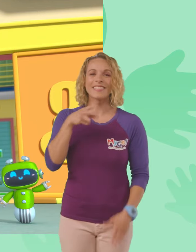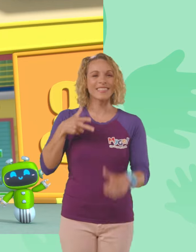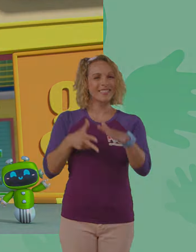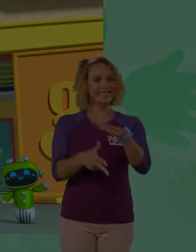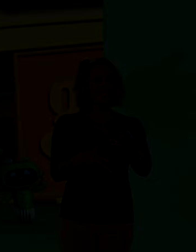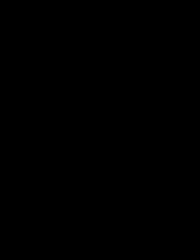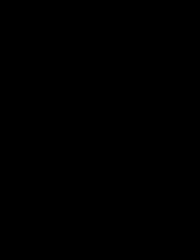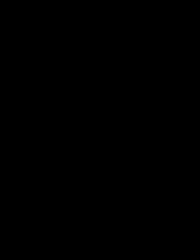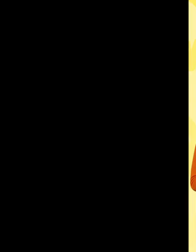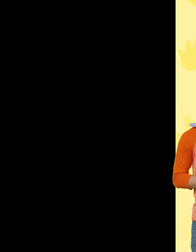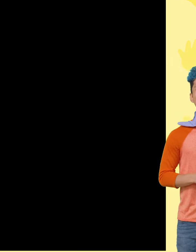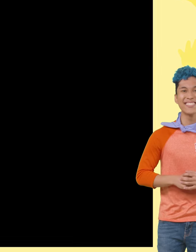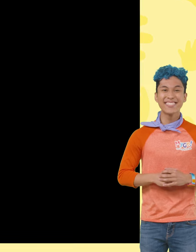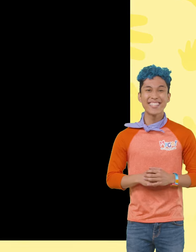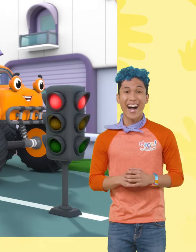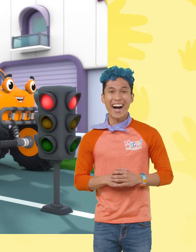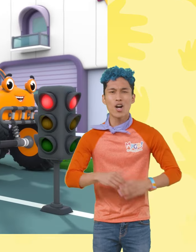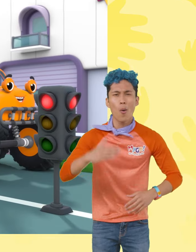Garage.